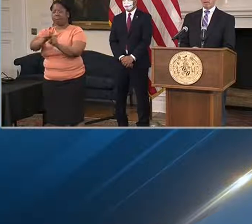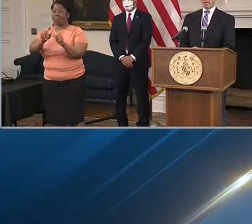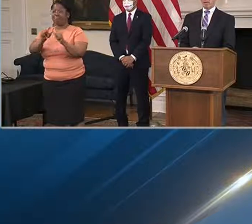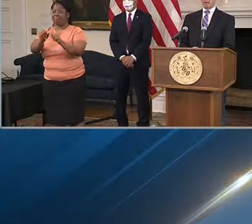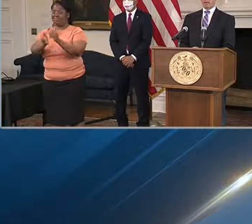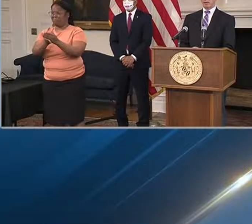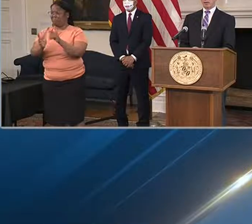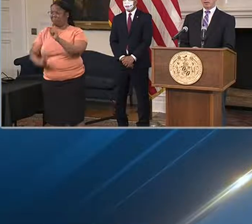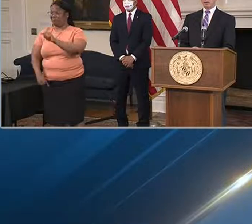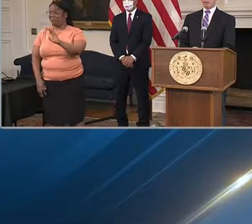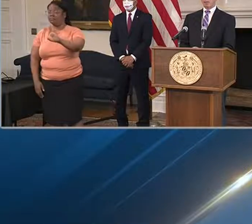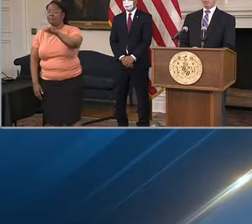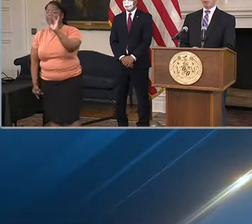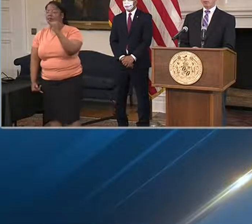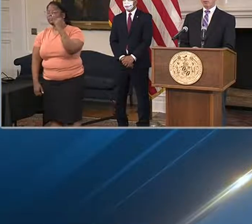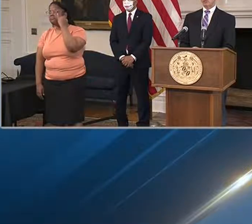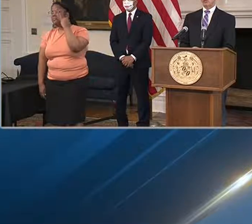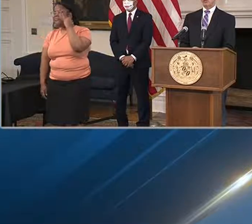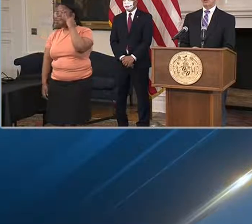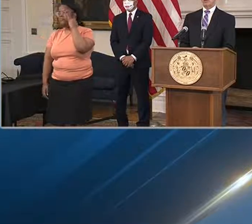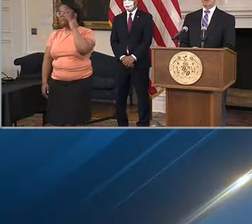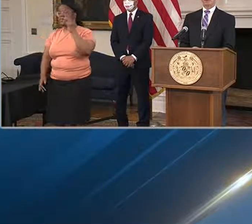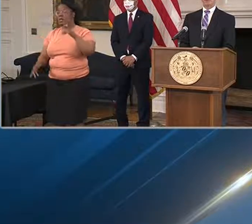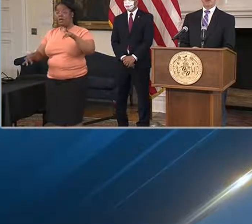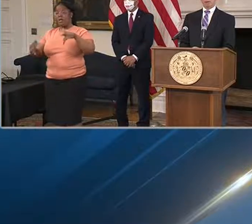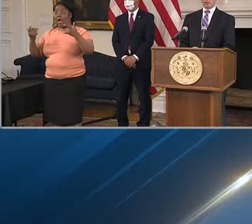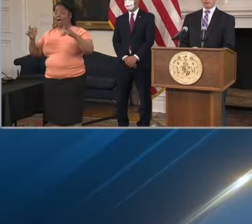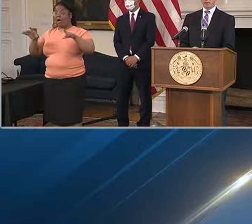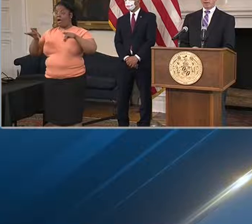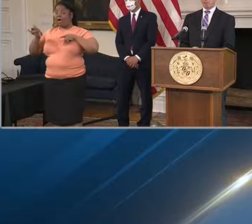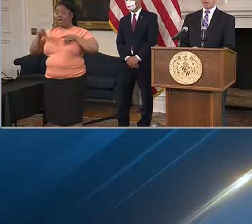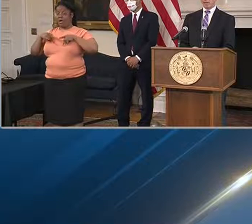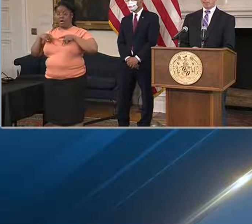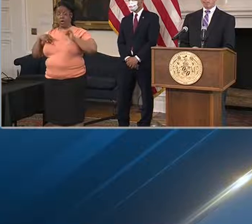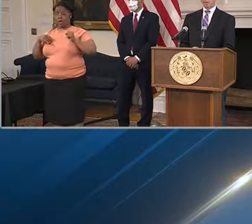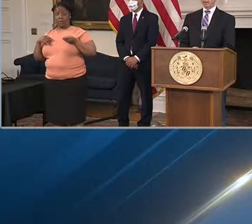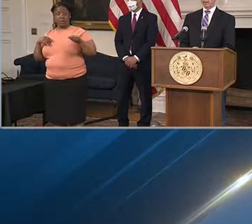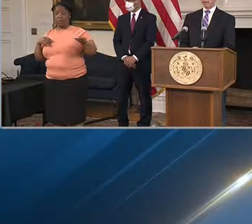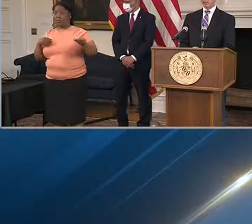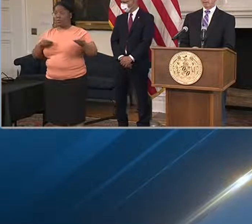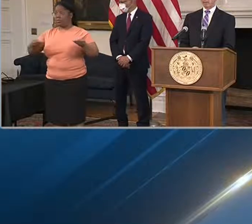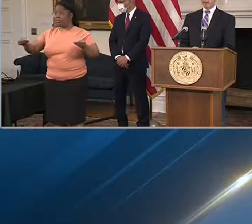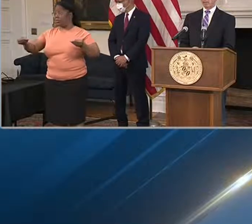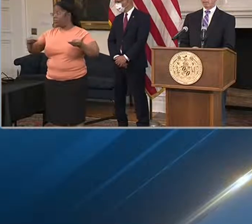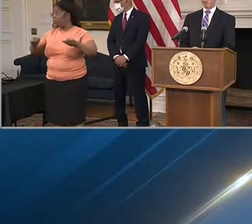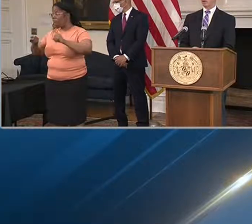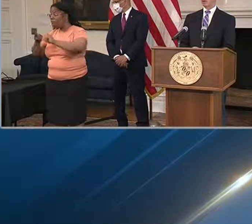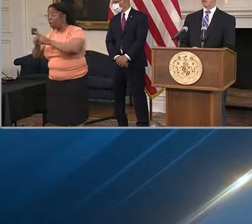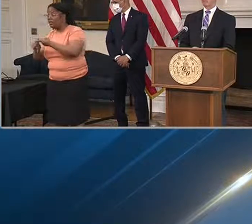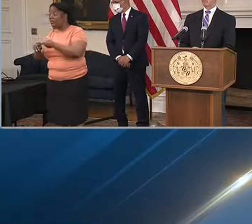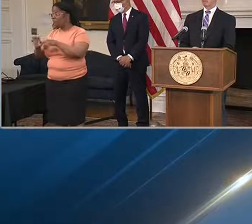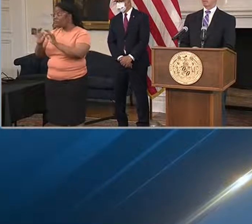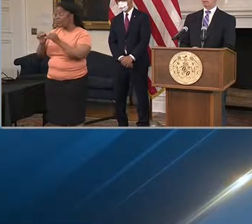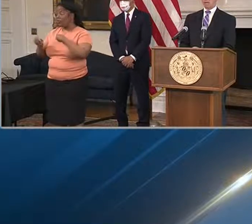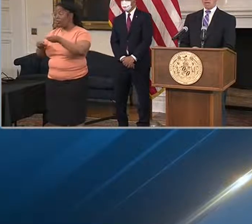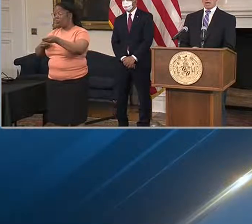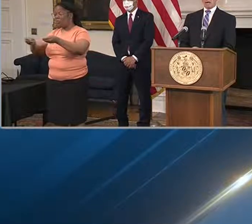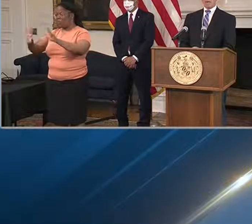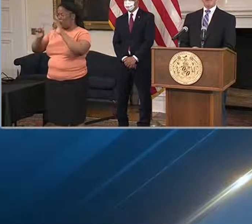and you manage not to get so ill, the people closest to you, the ones you love and your friends, may not be so lucky when you pass the virus along to